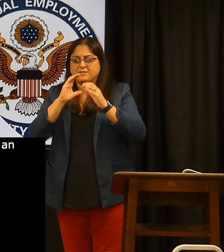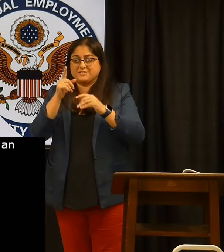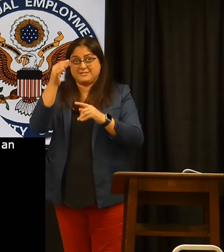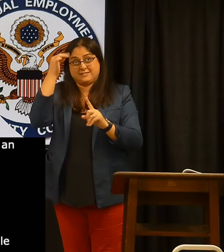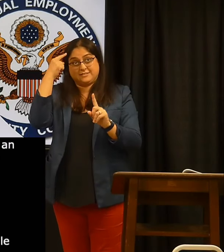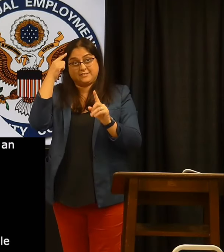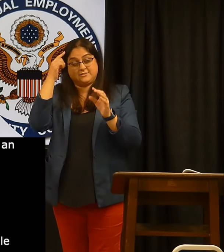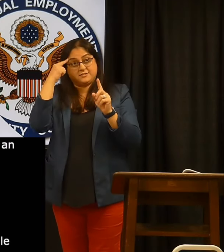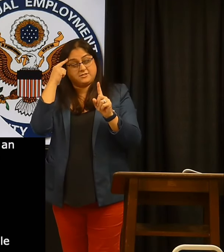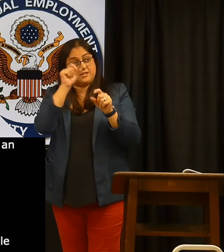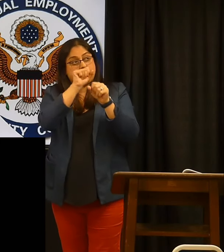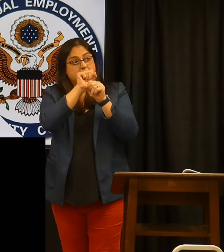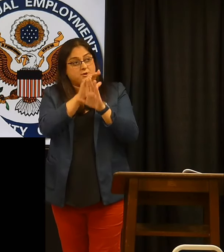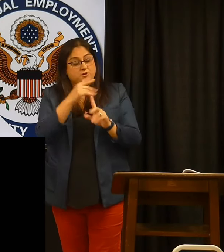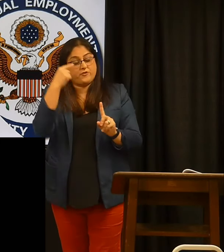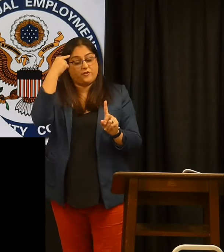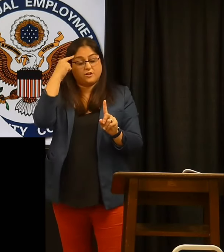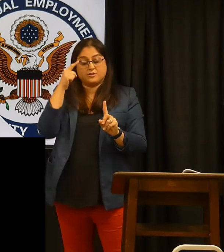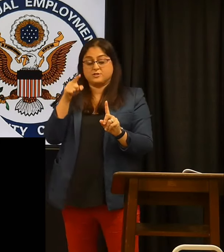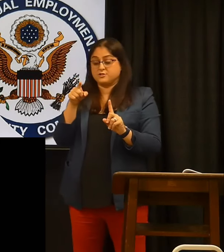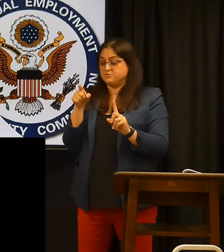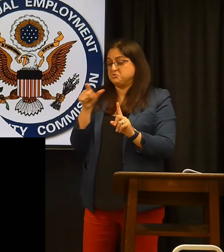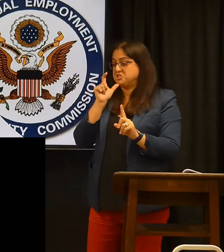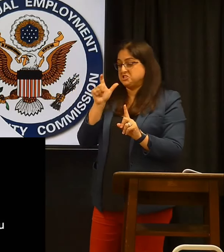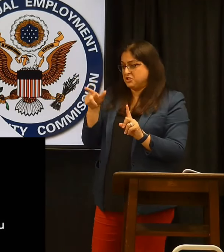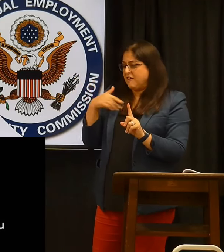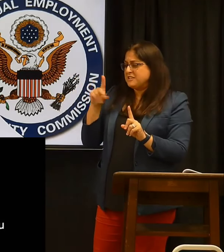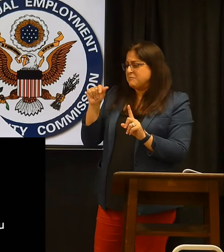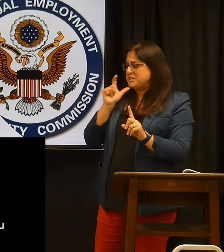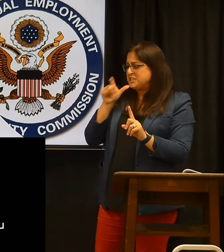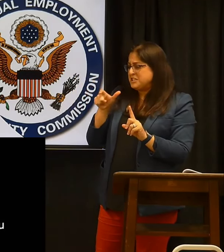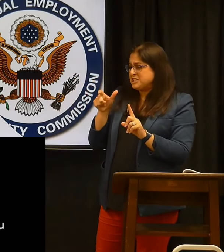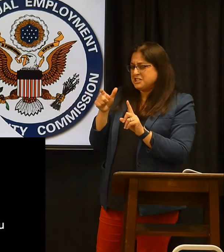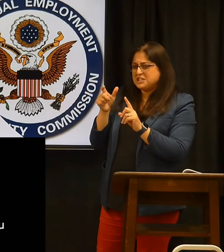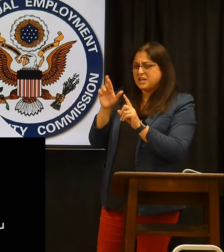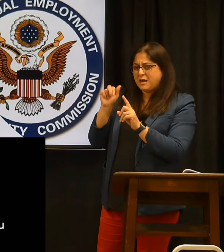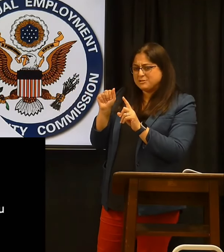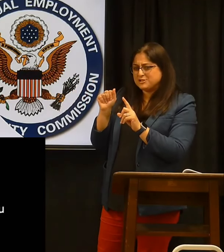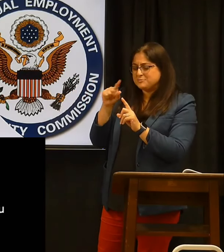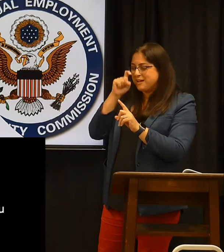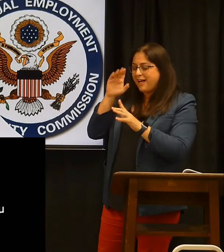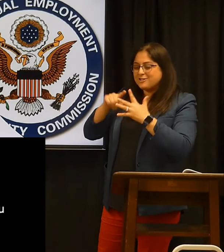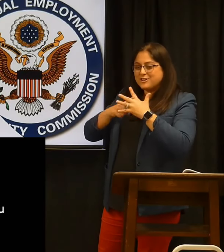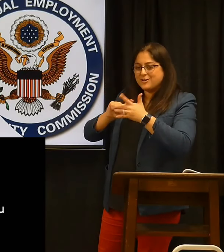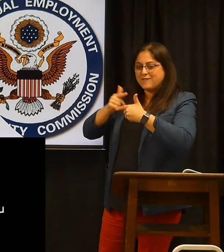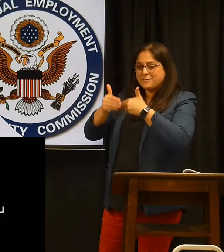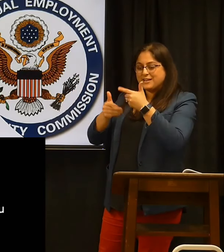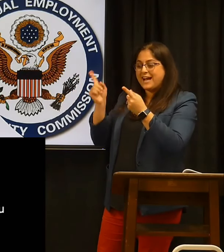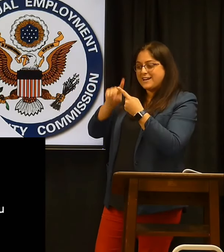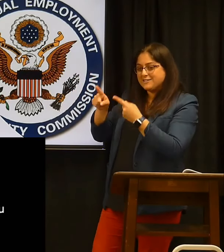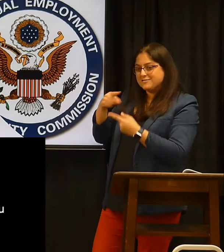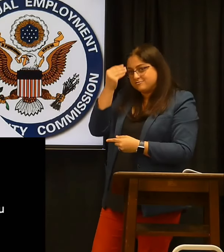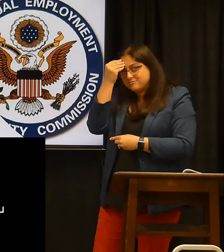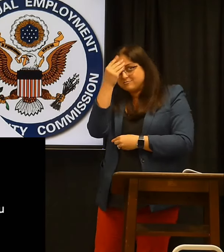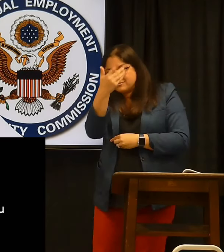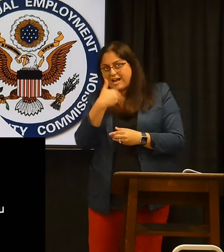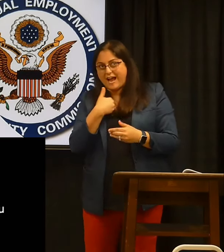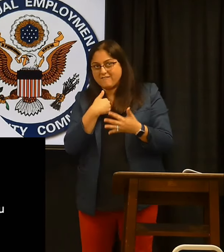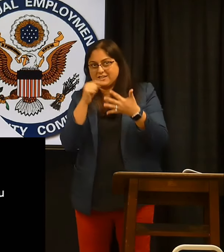need something, then it's their responsibility to respond and to start the